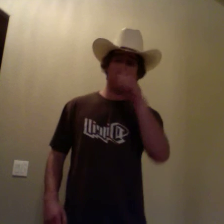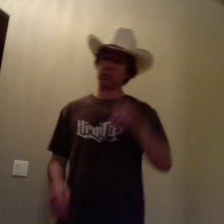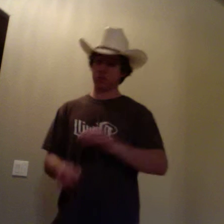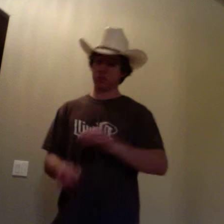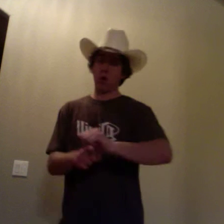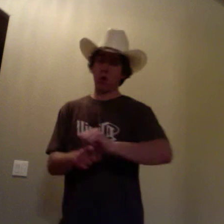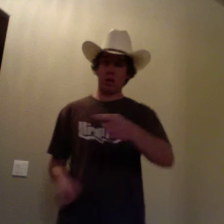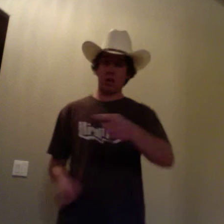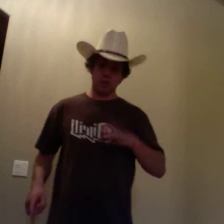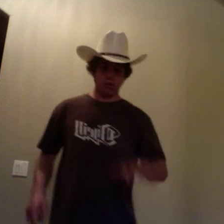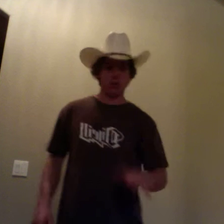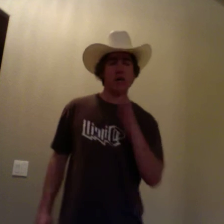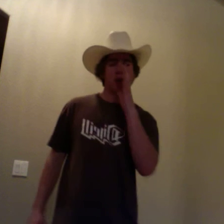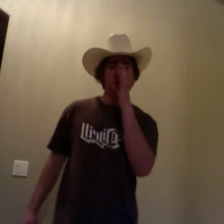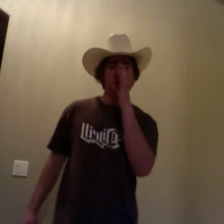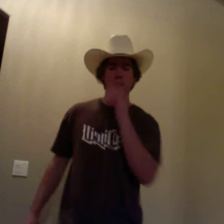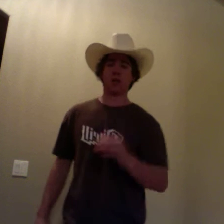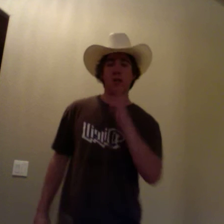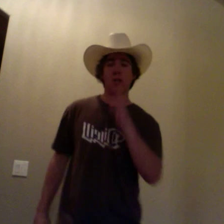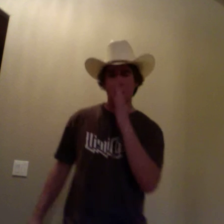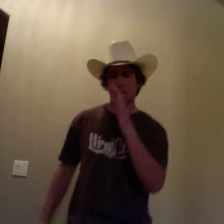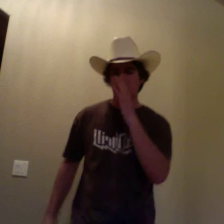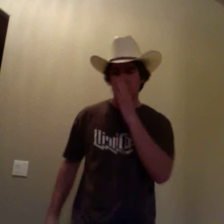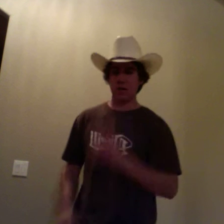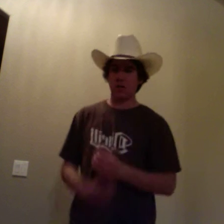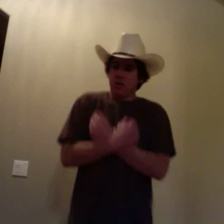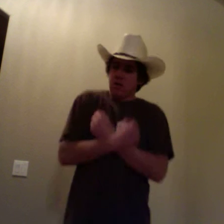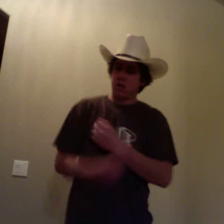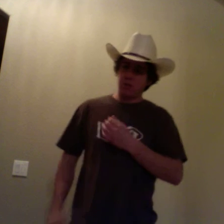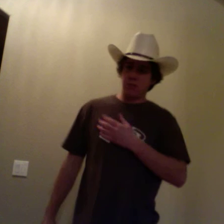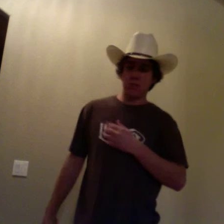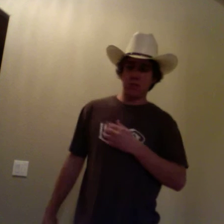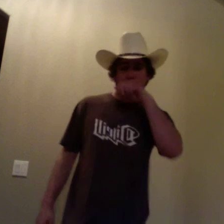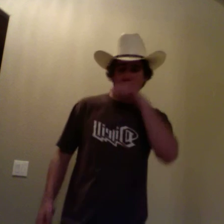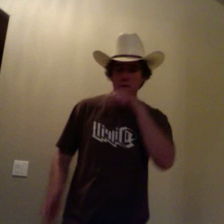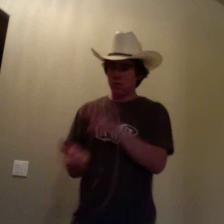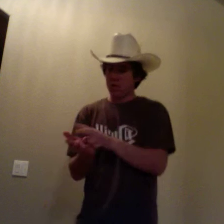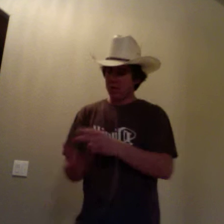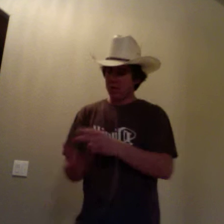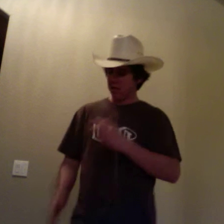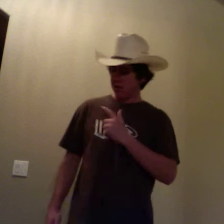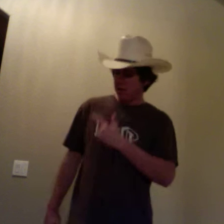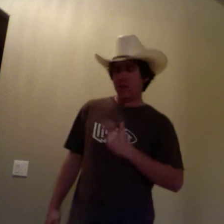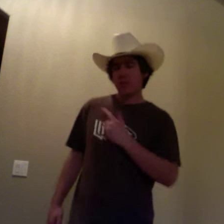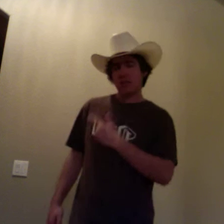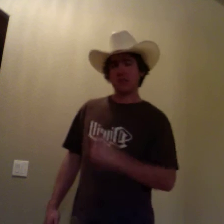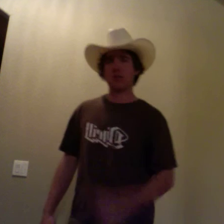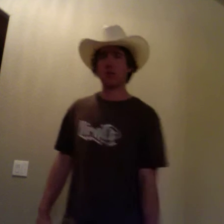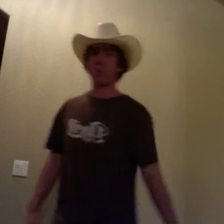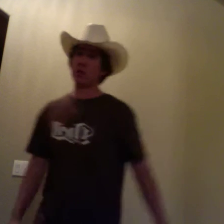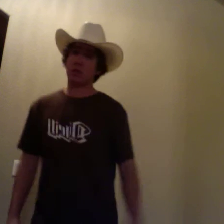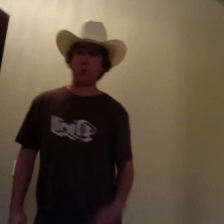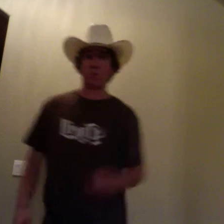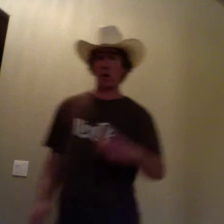breakfast, cause you're my little lady. Lady, lady, love me, cause I love to lay you late. We could close